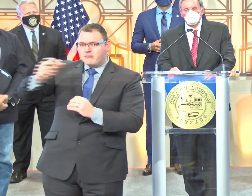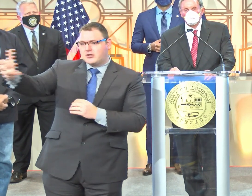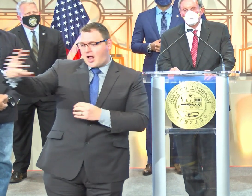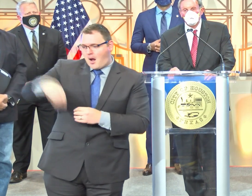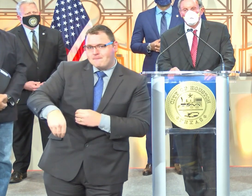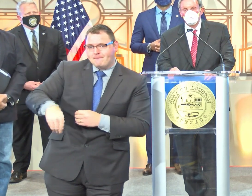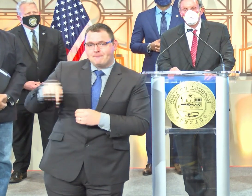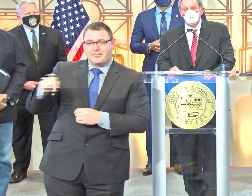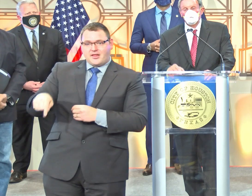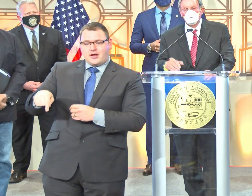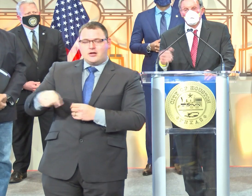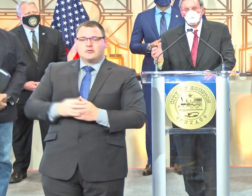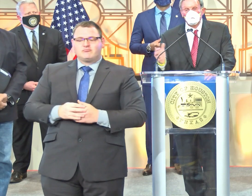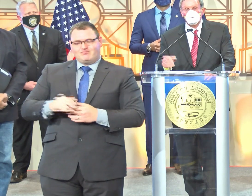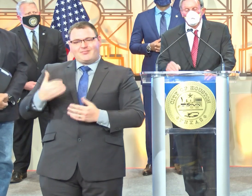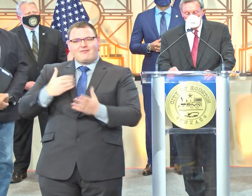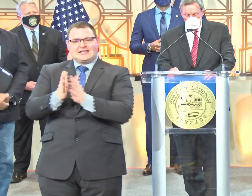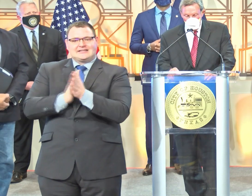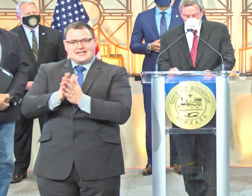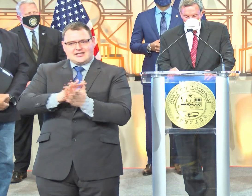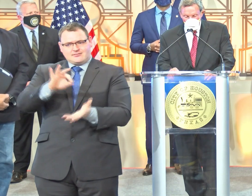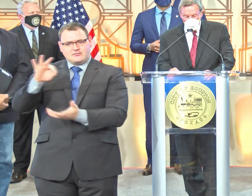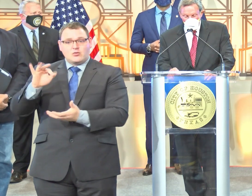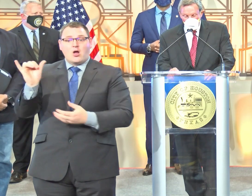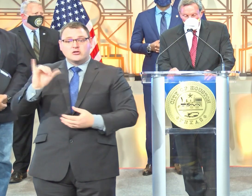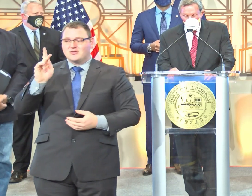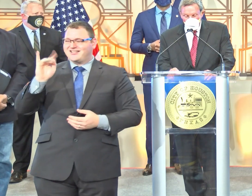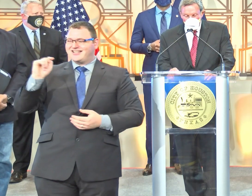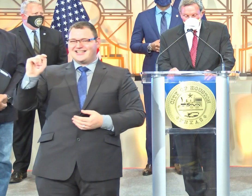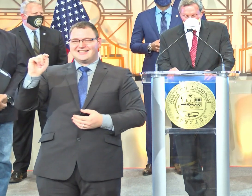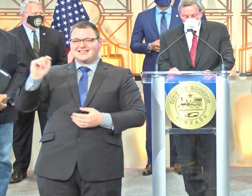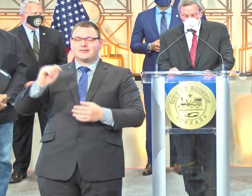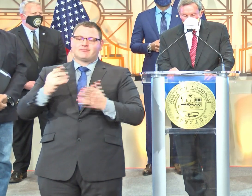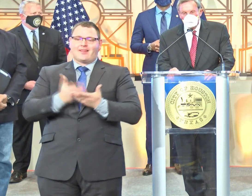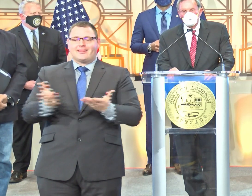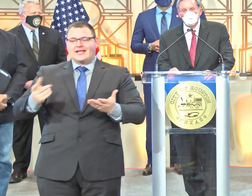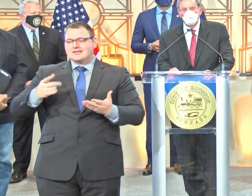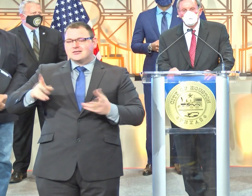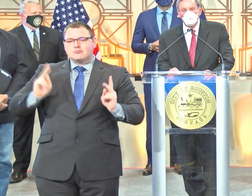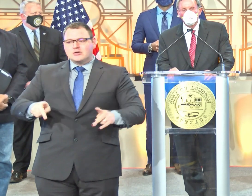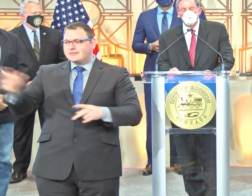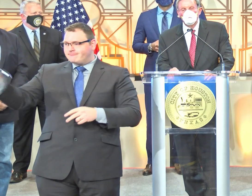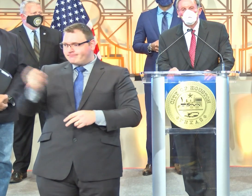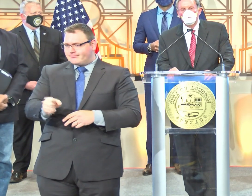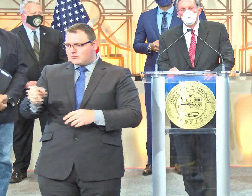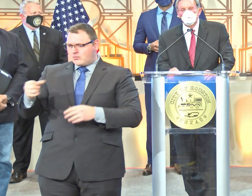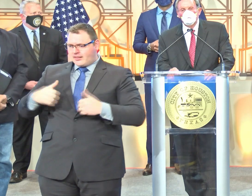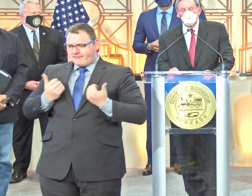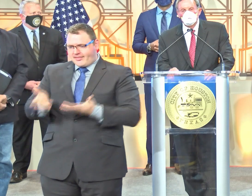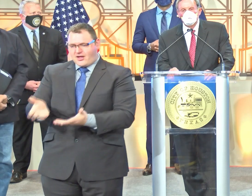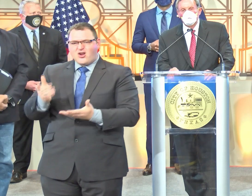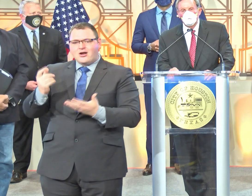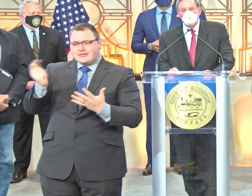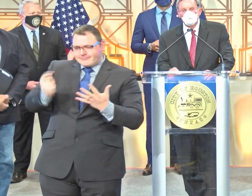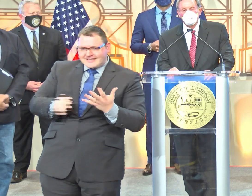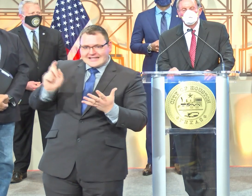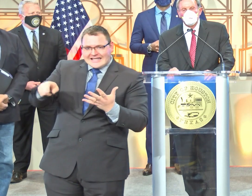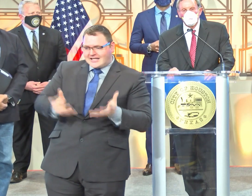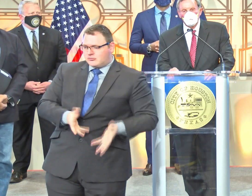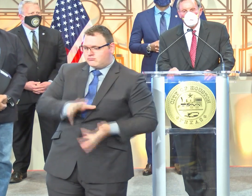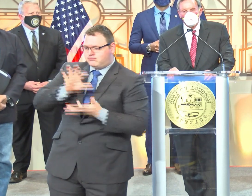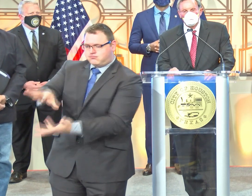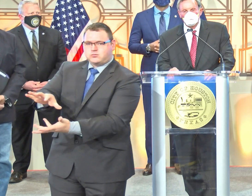on the street. Most of these funds are on the weight of the county and the city,